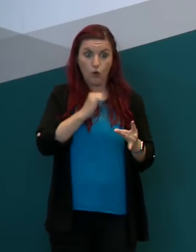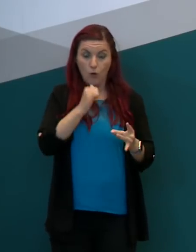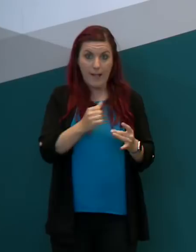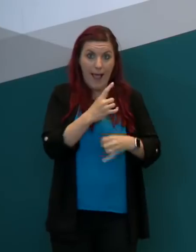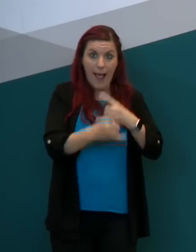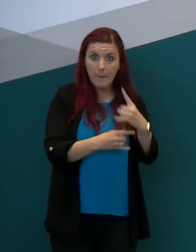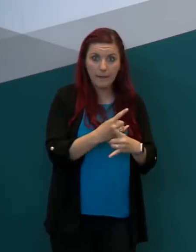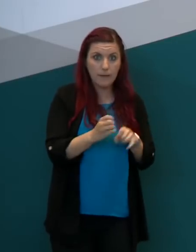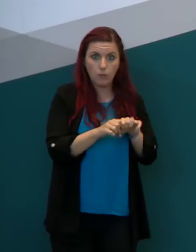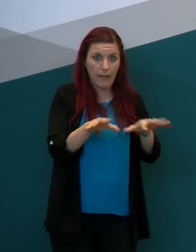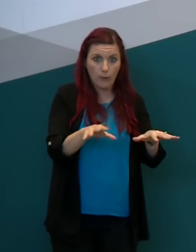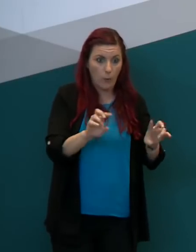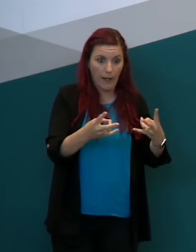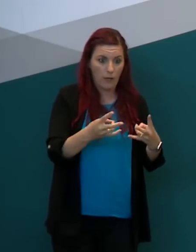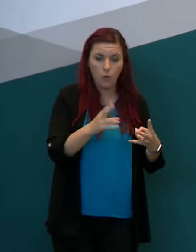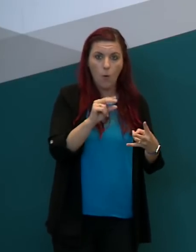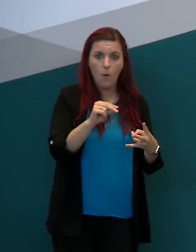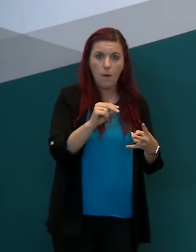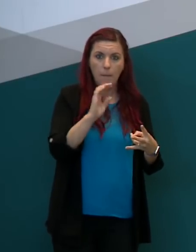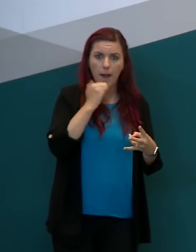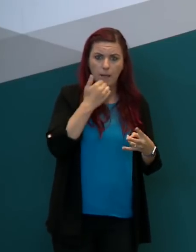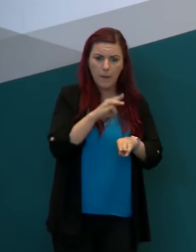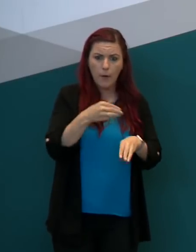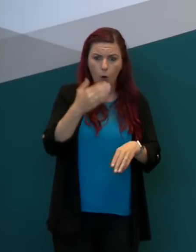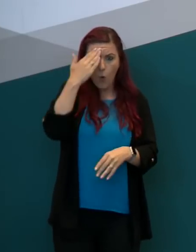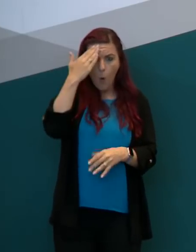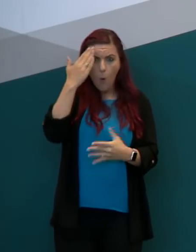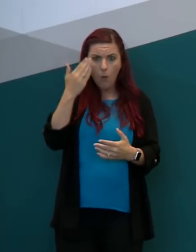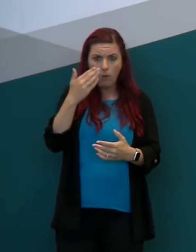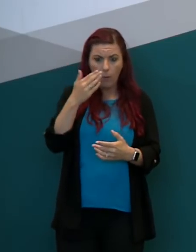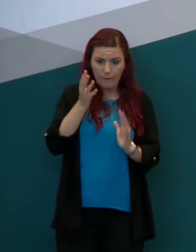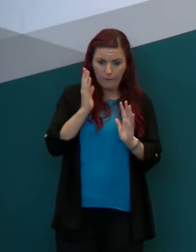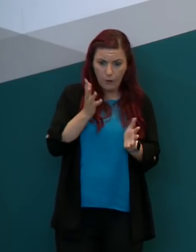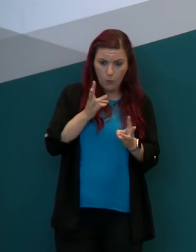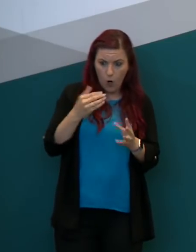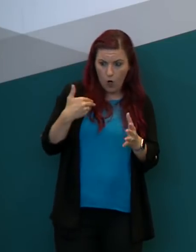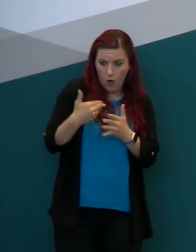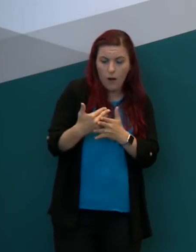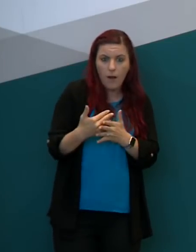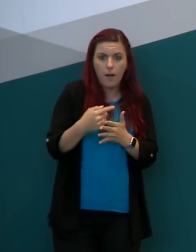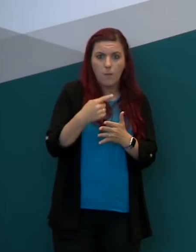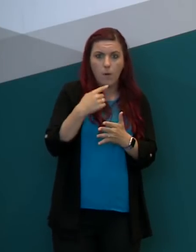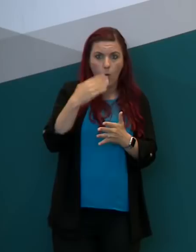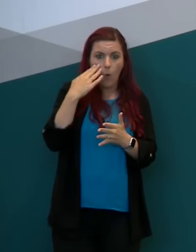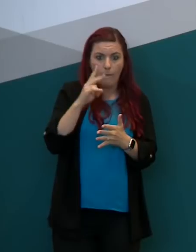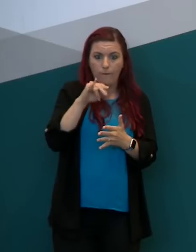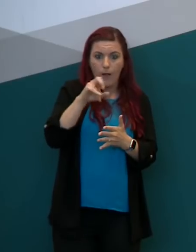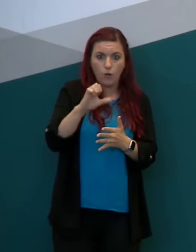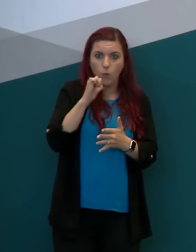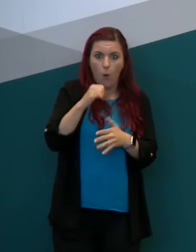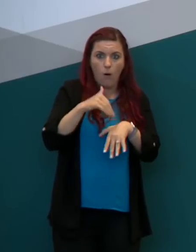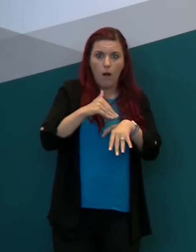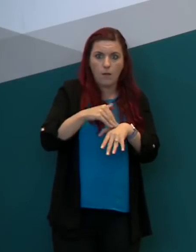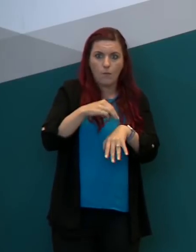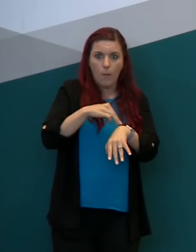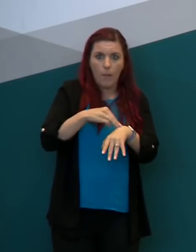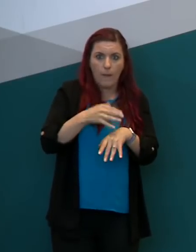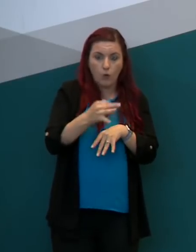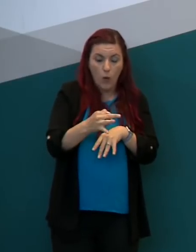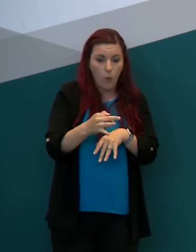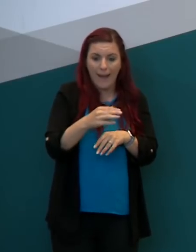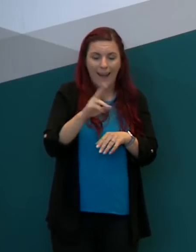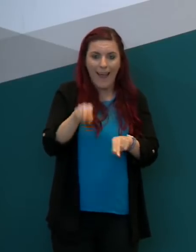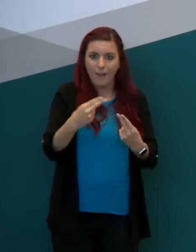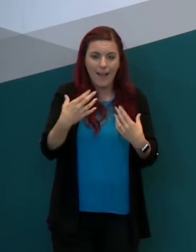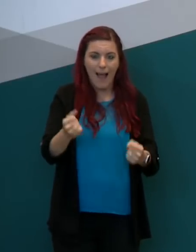people have a sense that this is work that we've done and that this virus isn't going to cause a problem again in the future. It is still